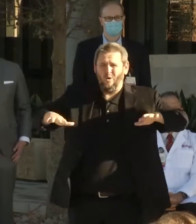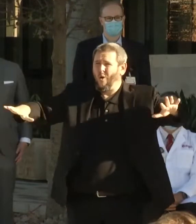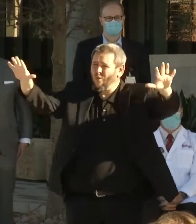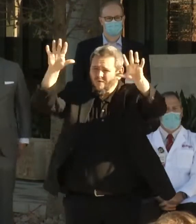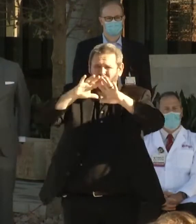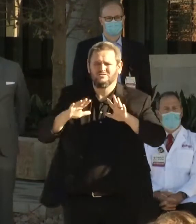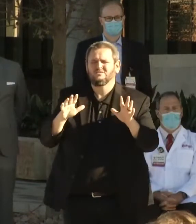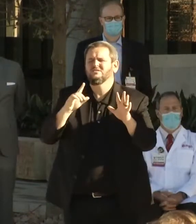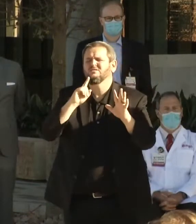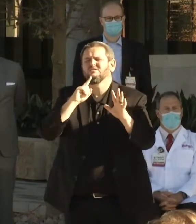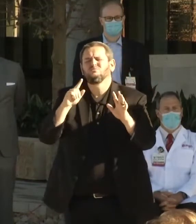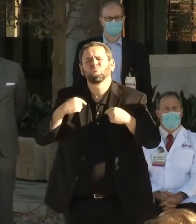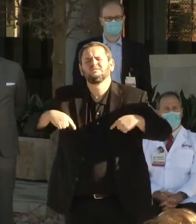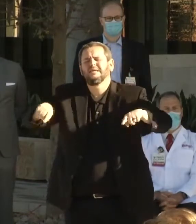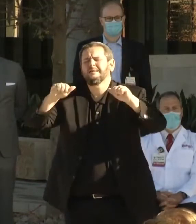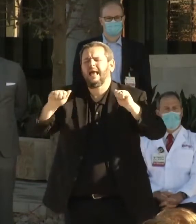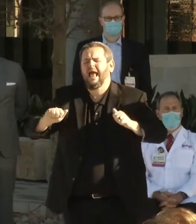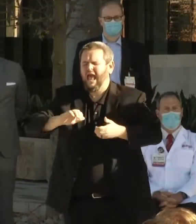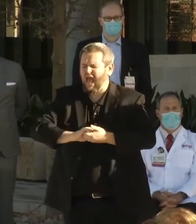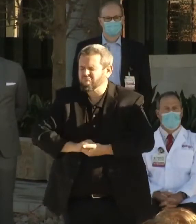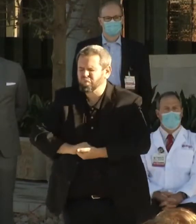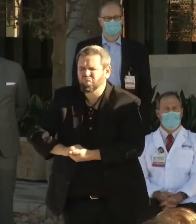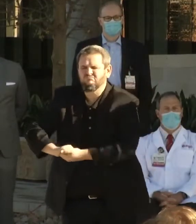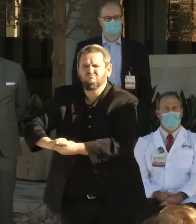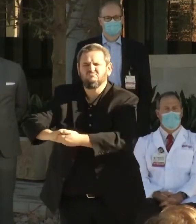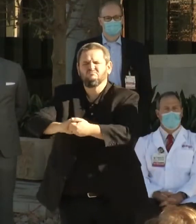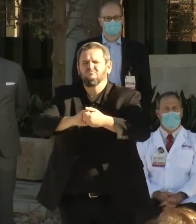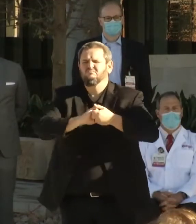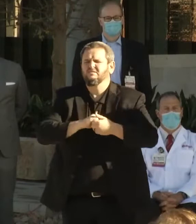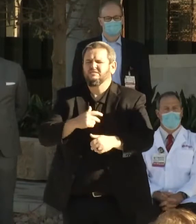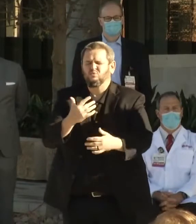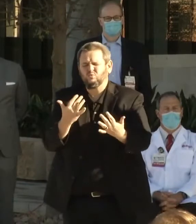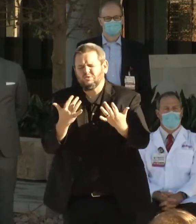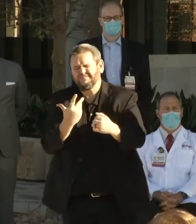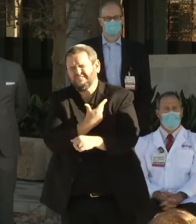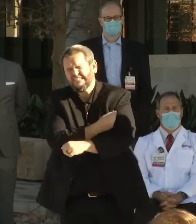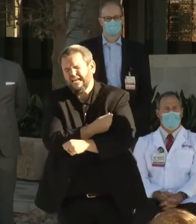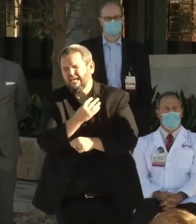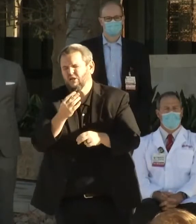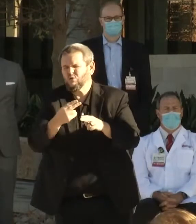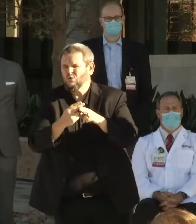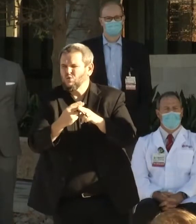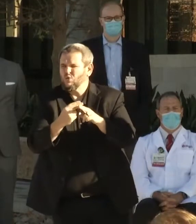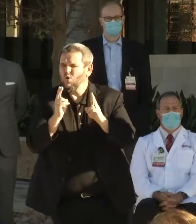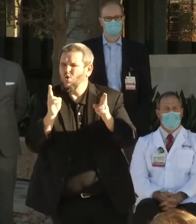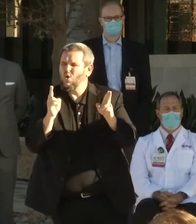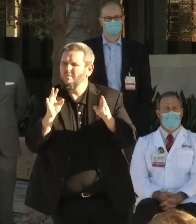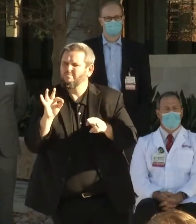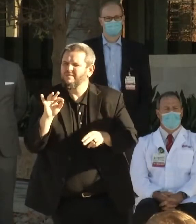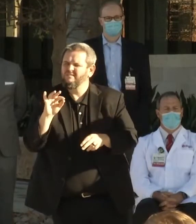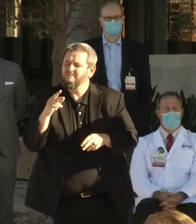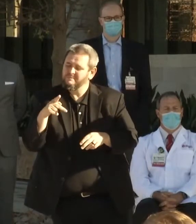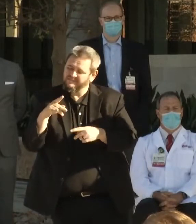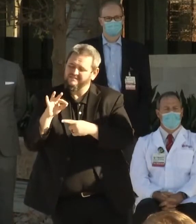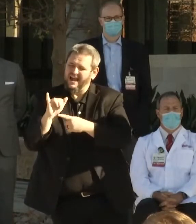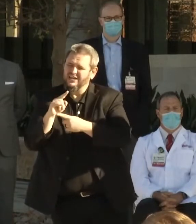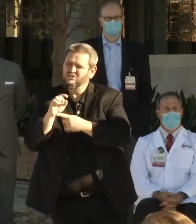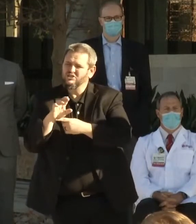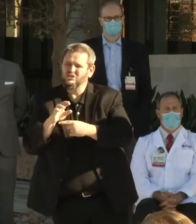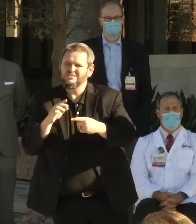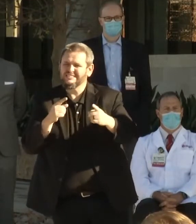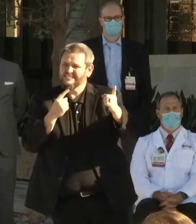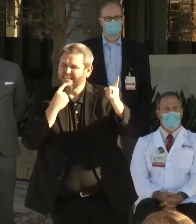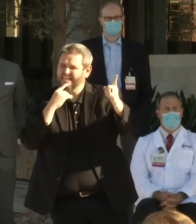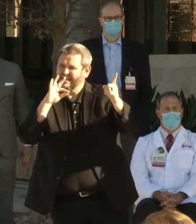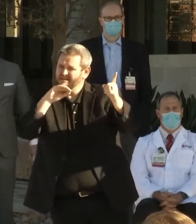can do it together. The vaccination is, we're getting some traction there. Pfizer said it's 90% effective, and so we're